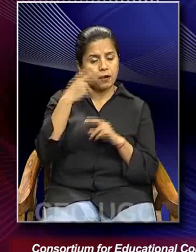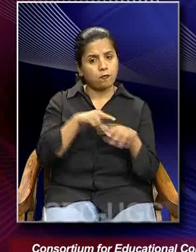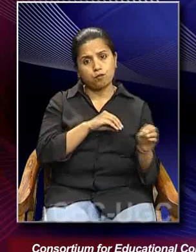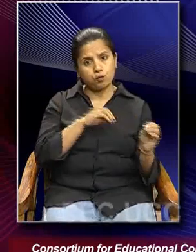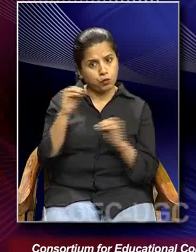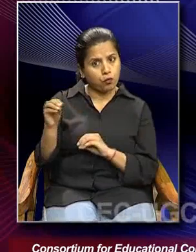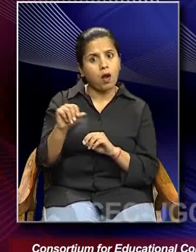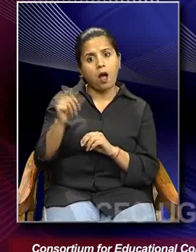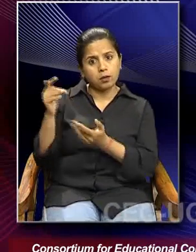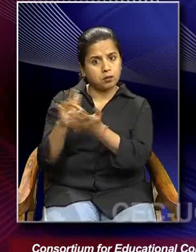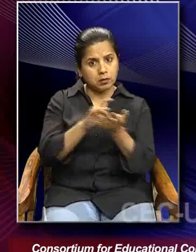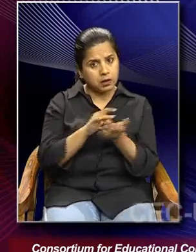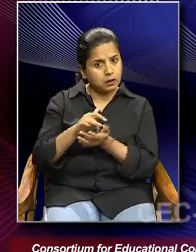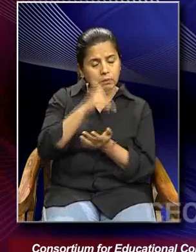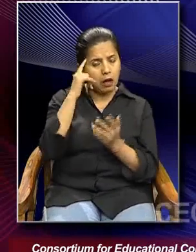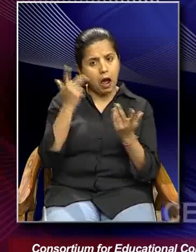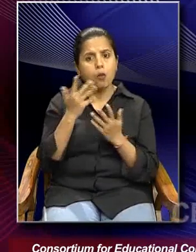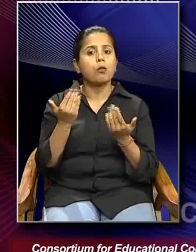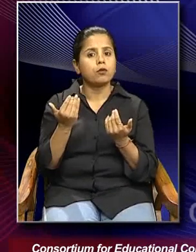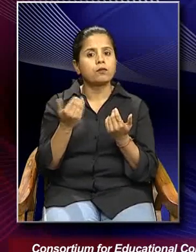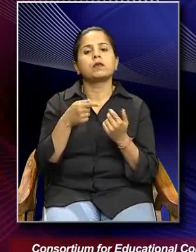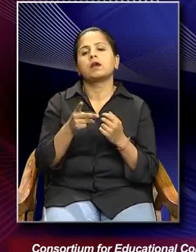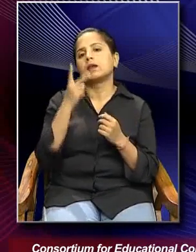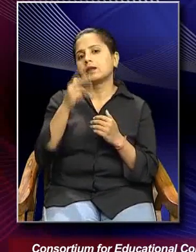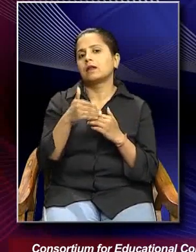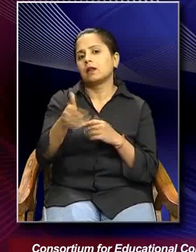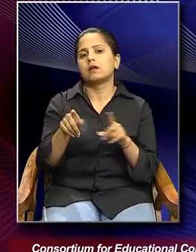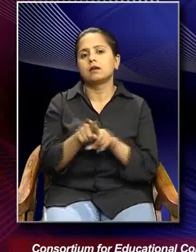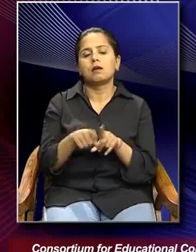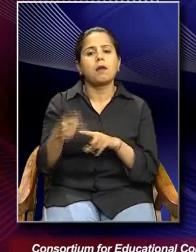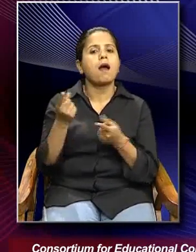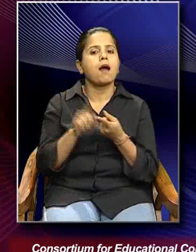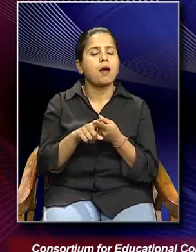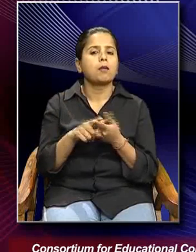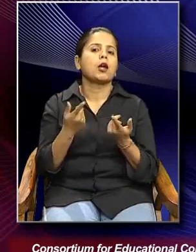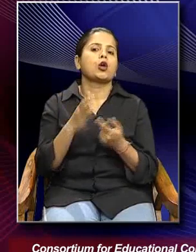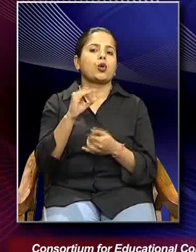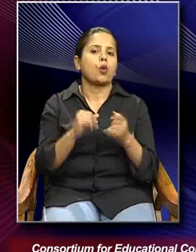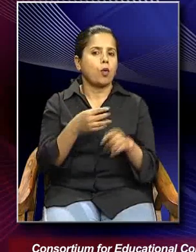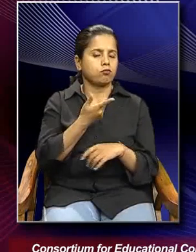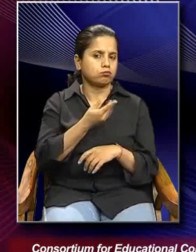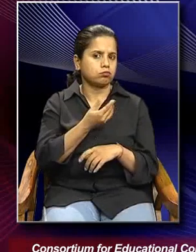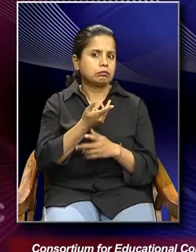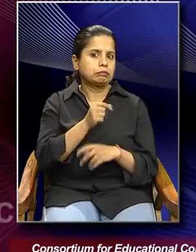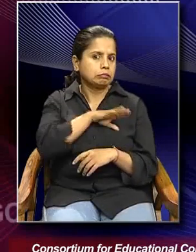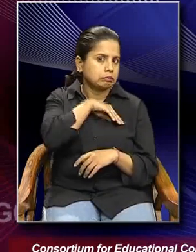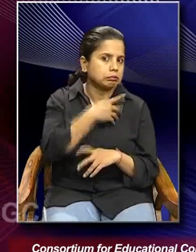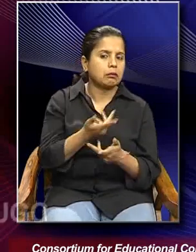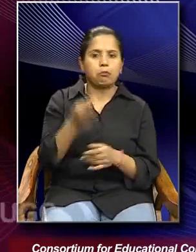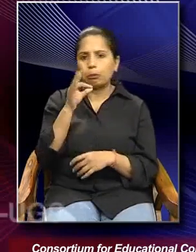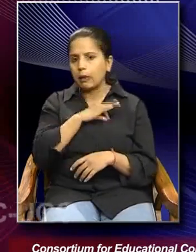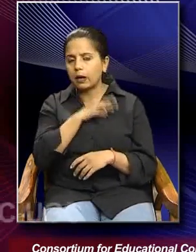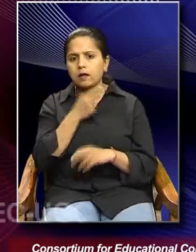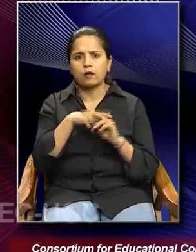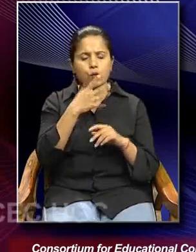to a potential place of destination. So drawing upon the cost and benefit, they make an informed choice if they want to